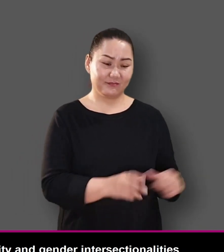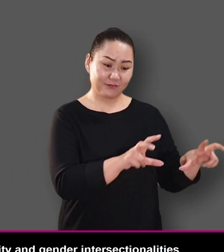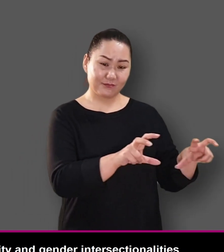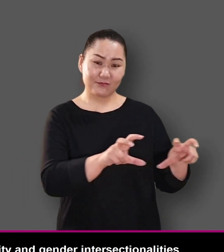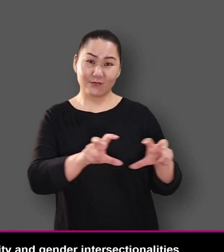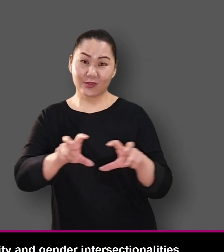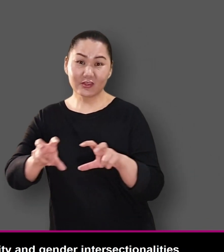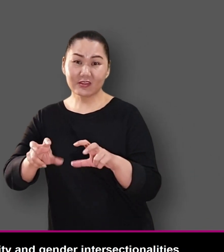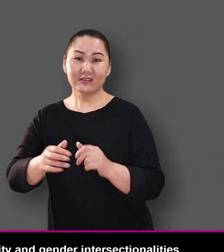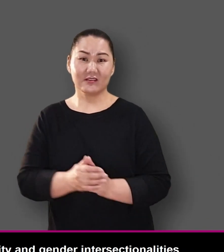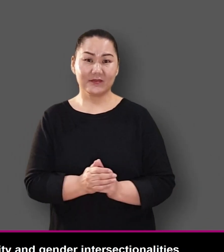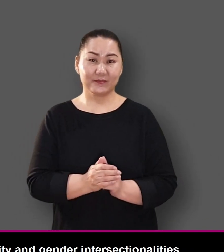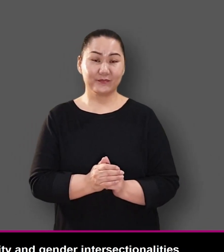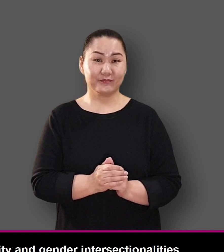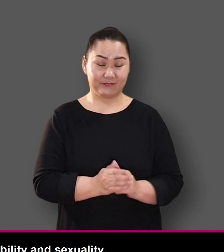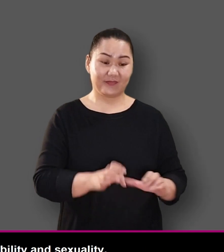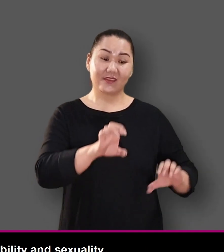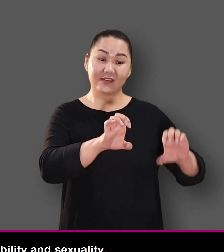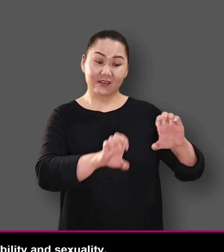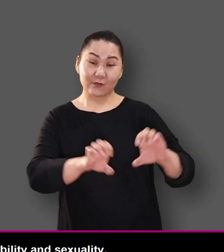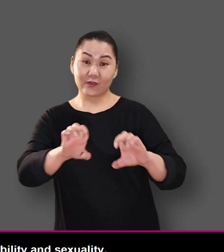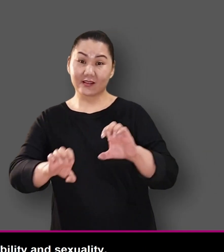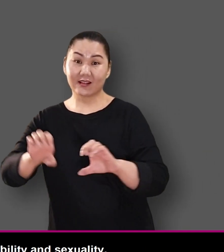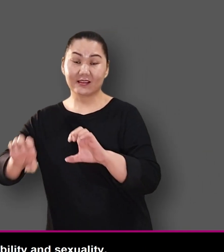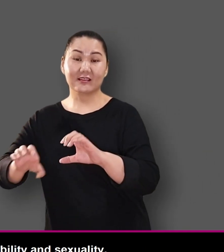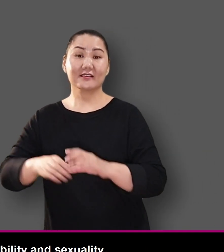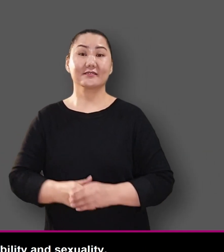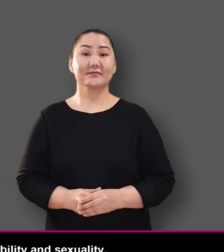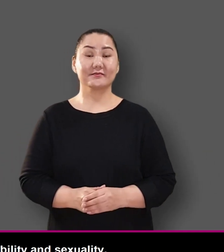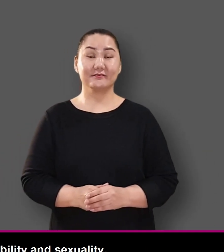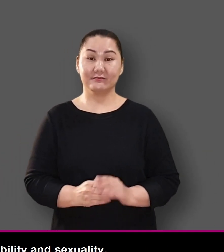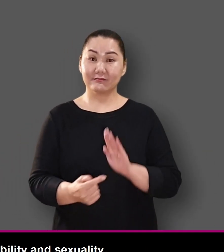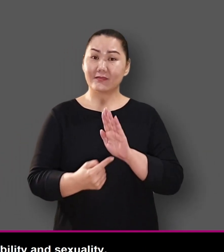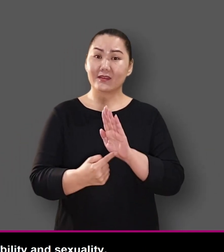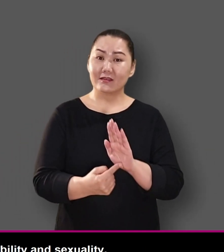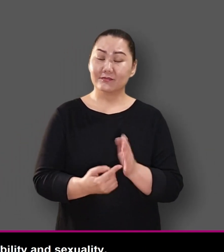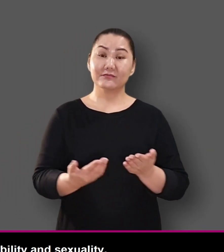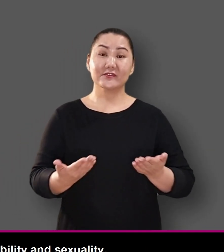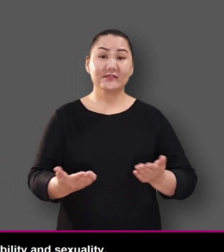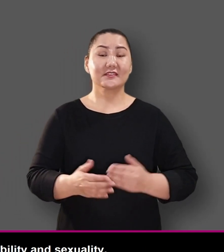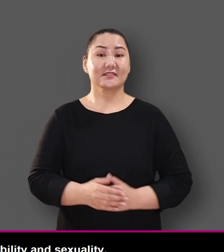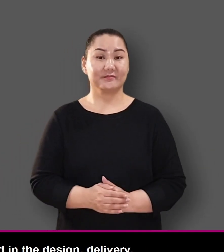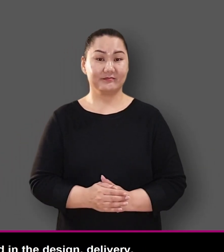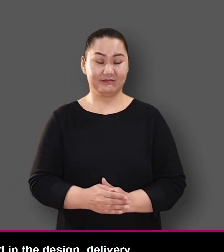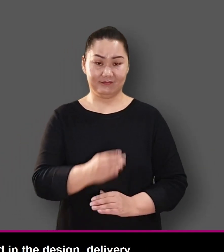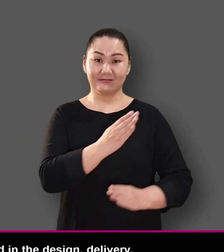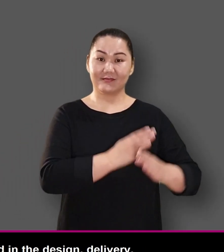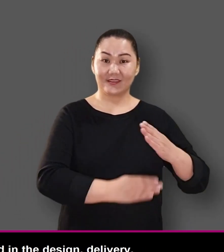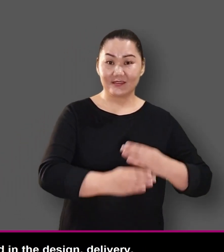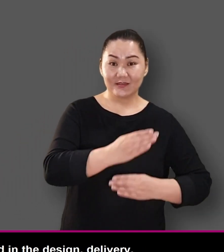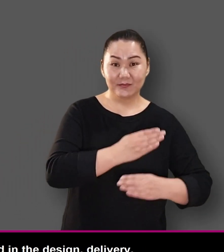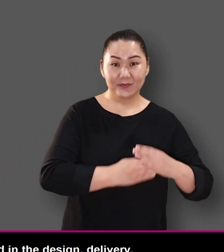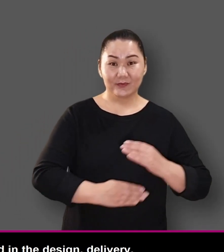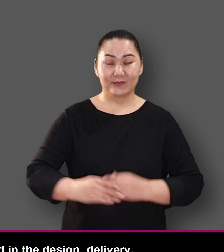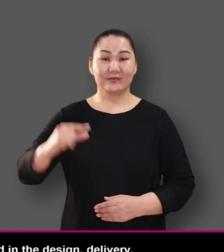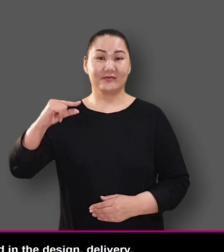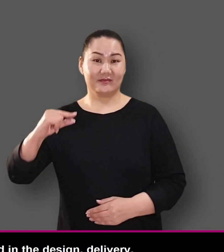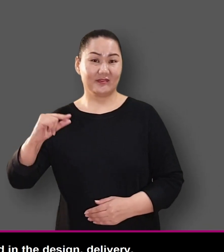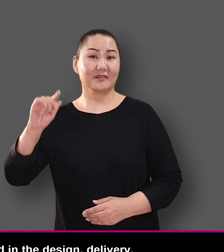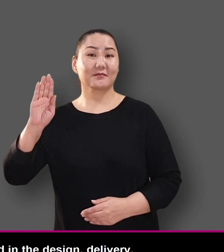gender intersectionalities, including disability and sexuality, need to be explored in the design,